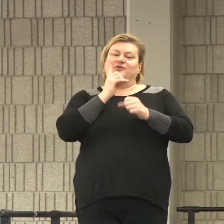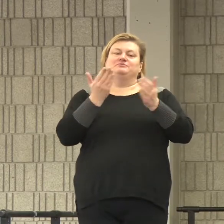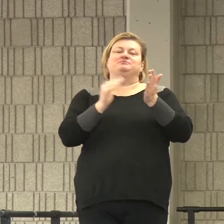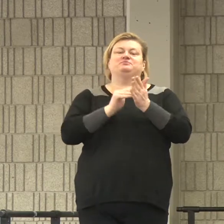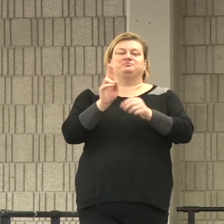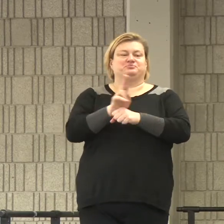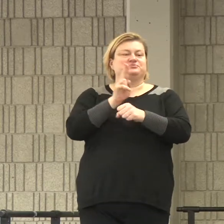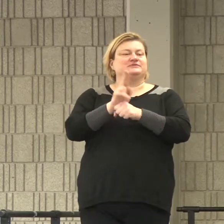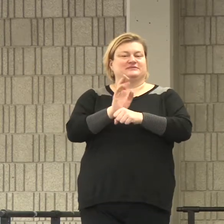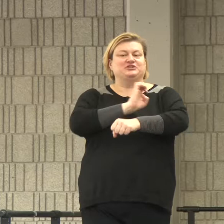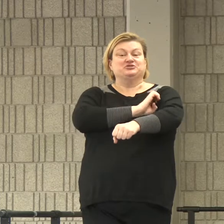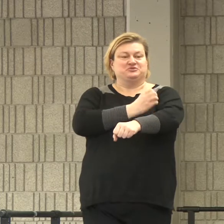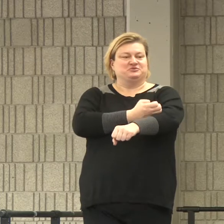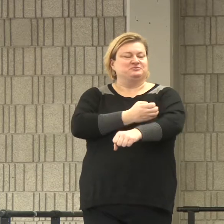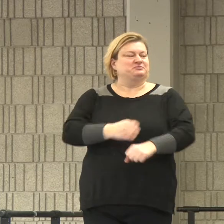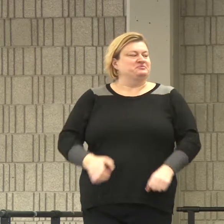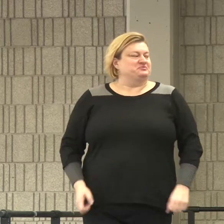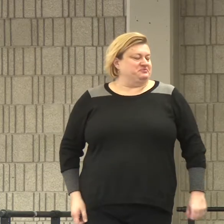energy.